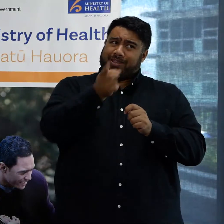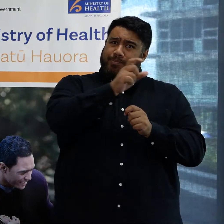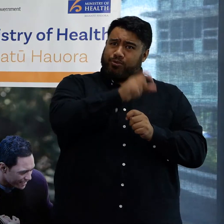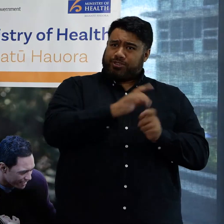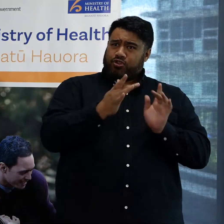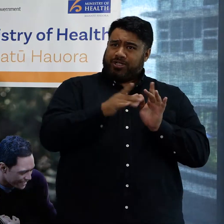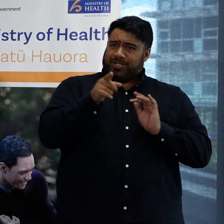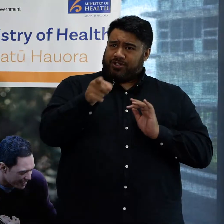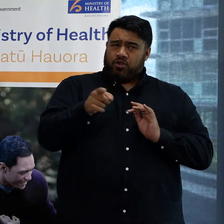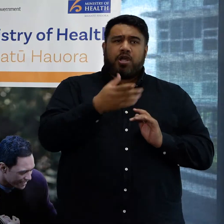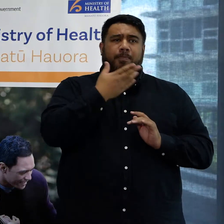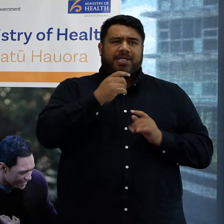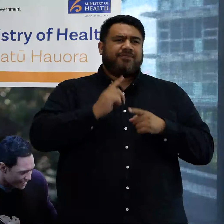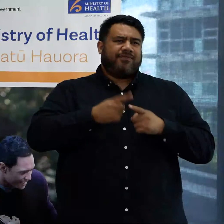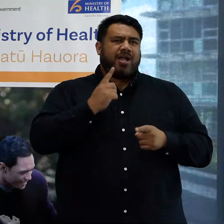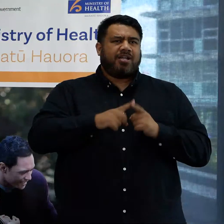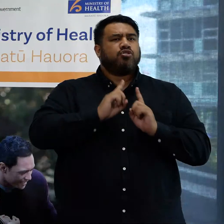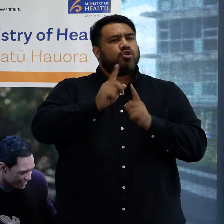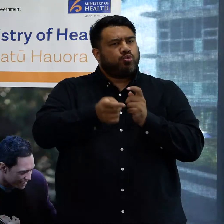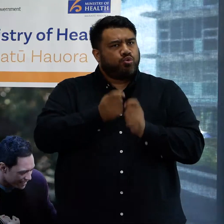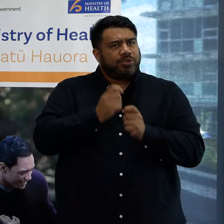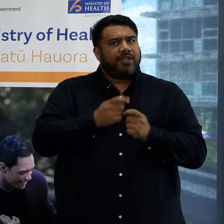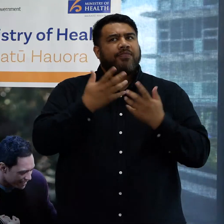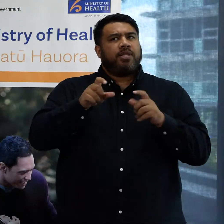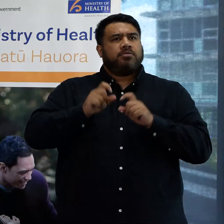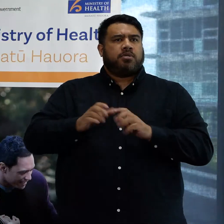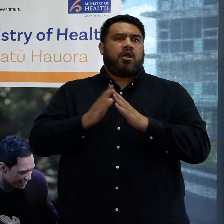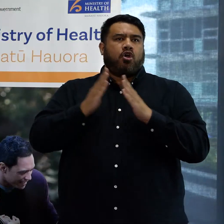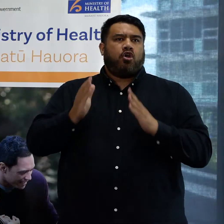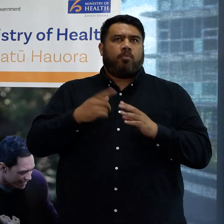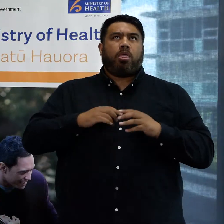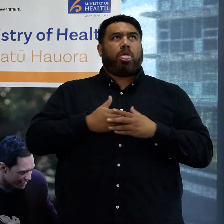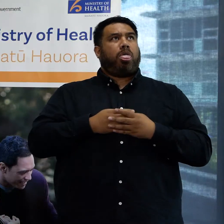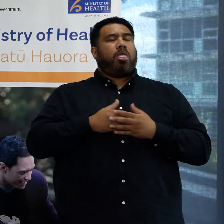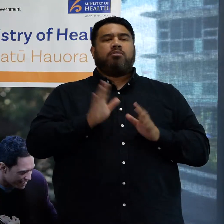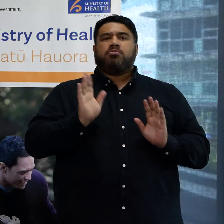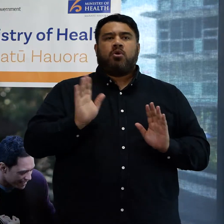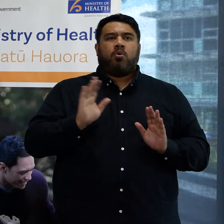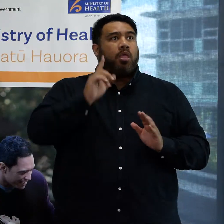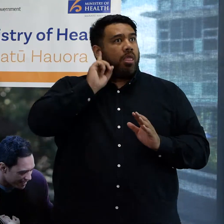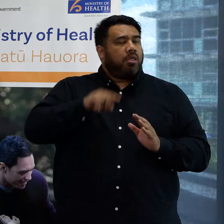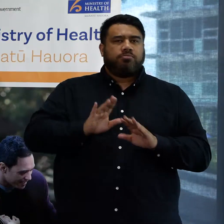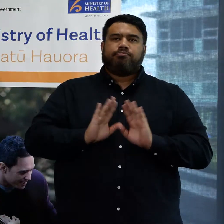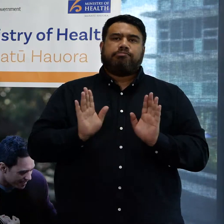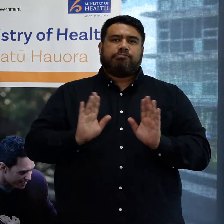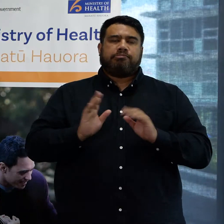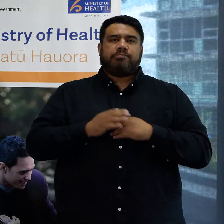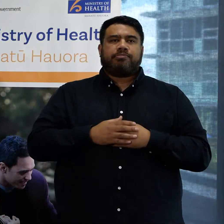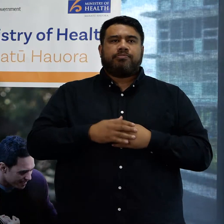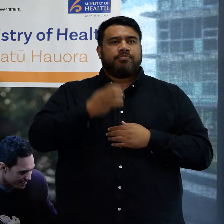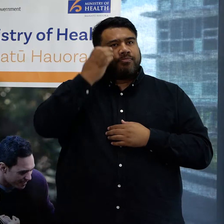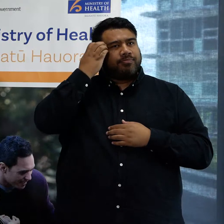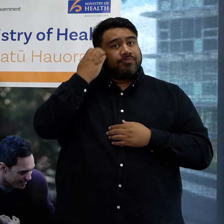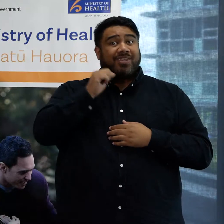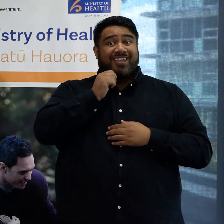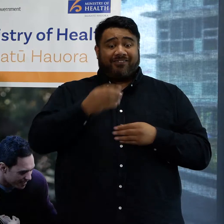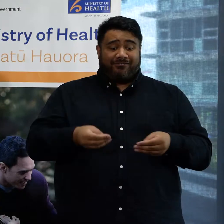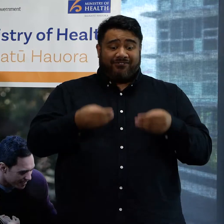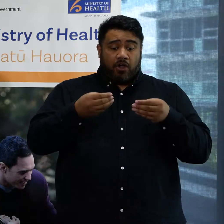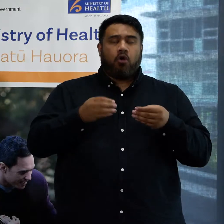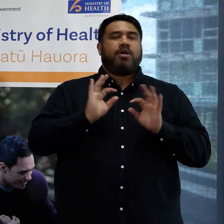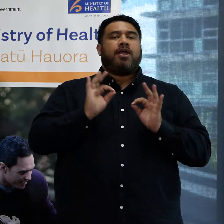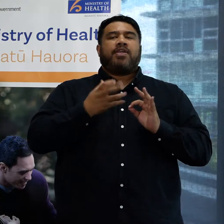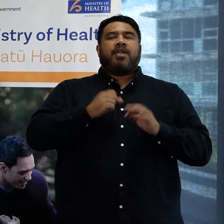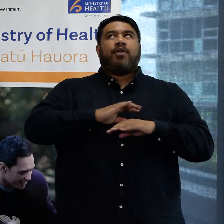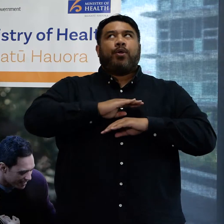do that promptly and remain in isolation until you have that result. And then even if the result is negative, because you